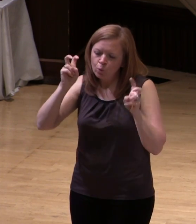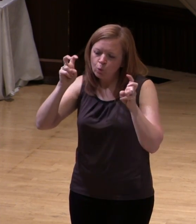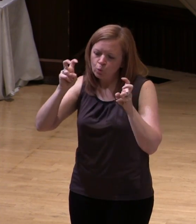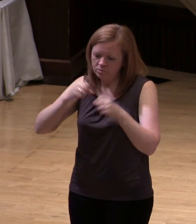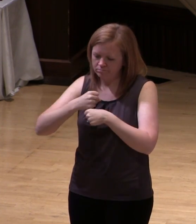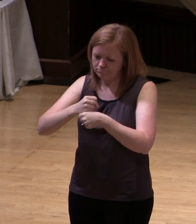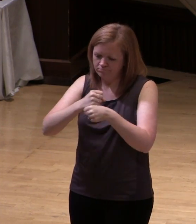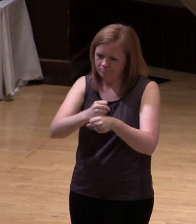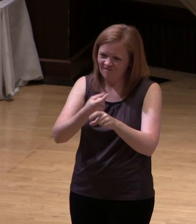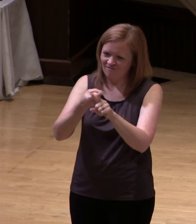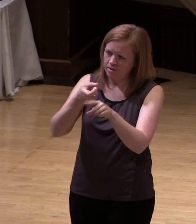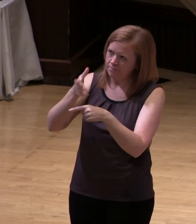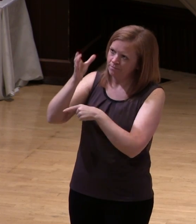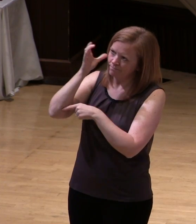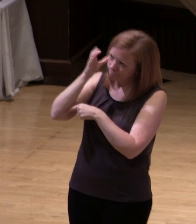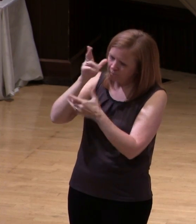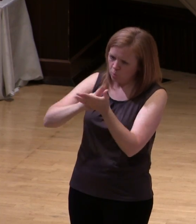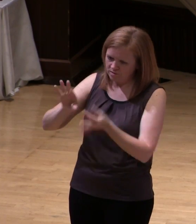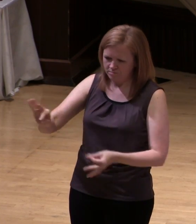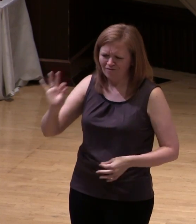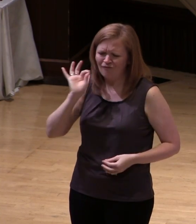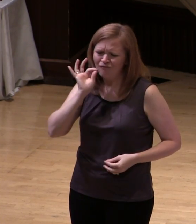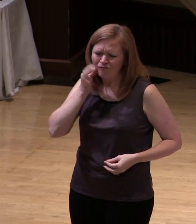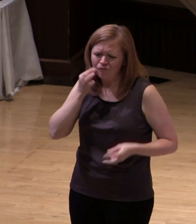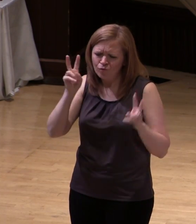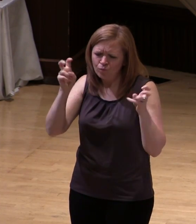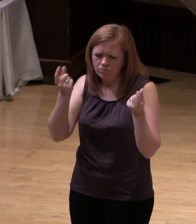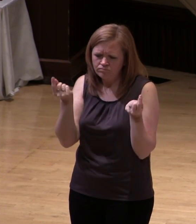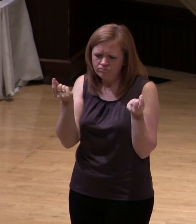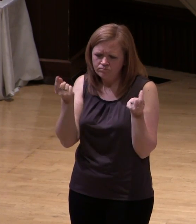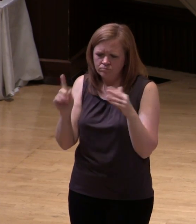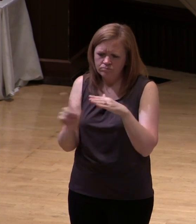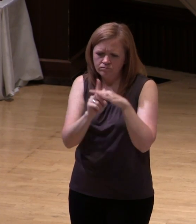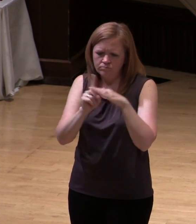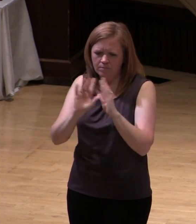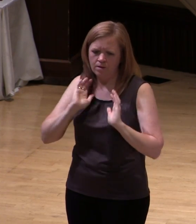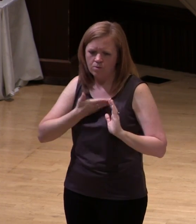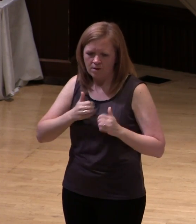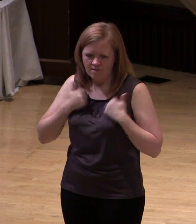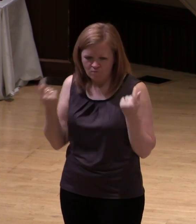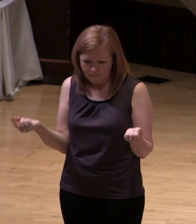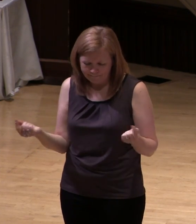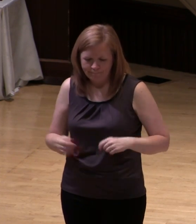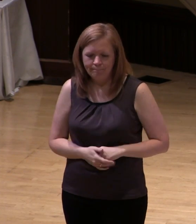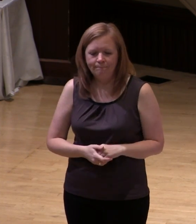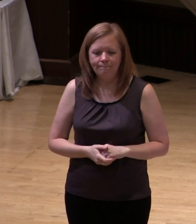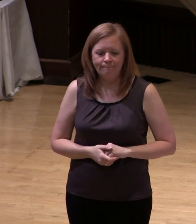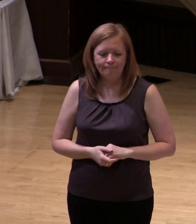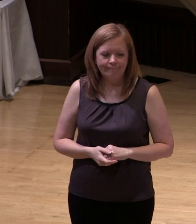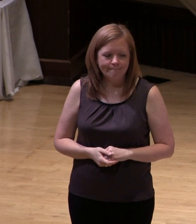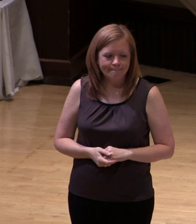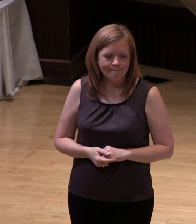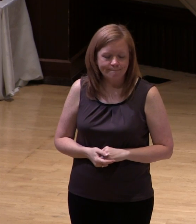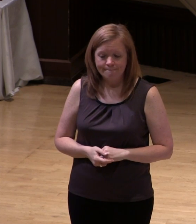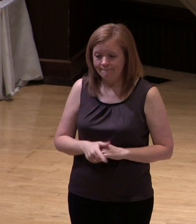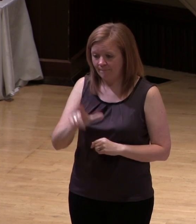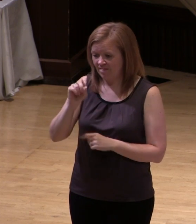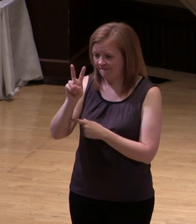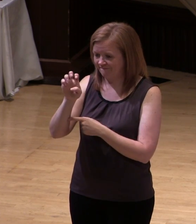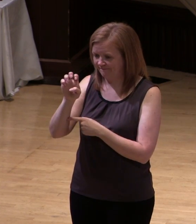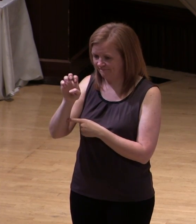Spirit. And what are the fruits that Scripture tells us will appear in our life? They are these: